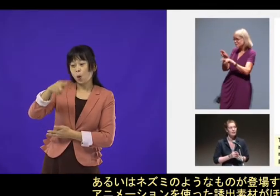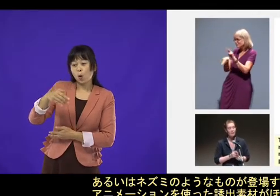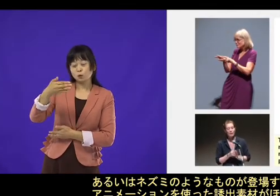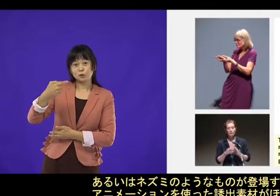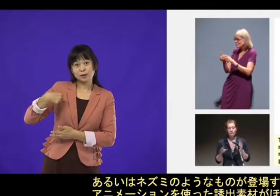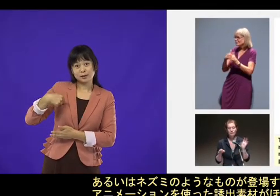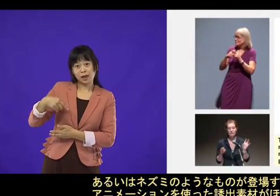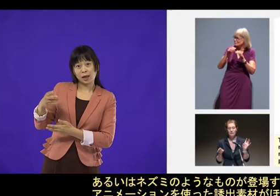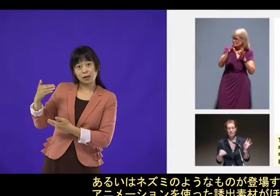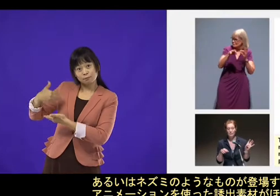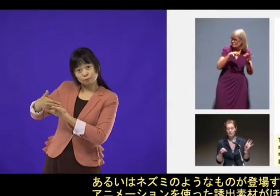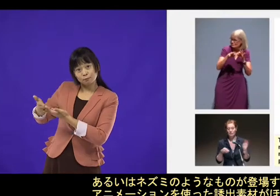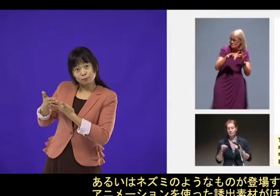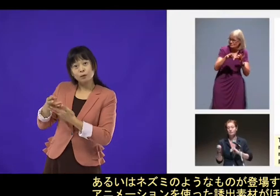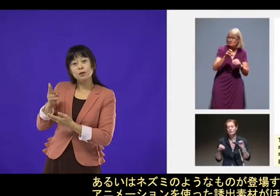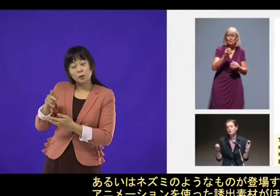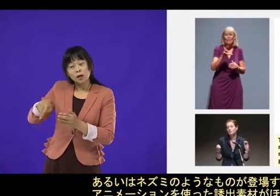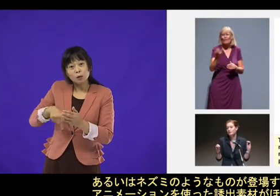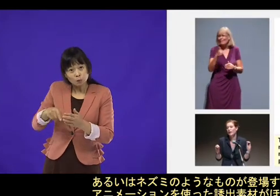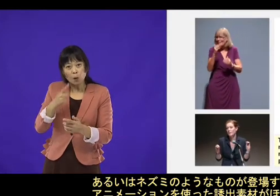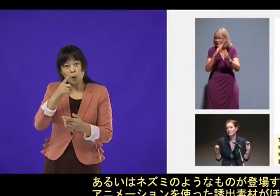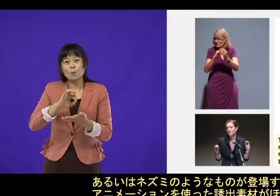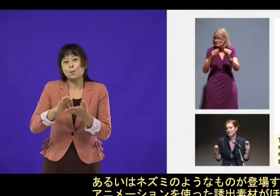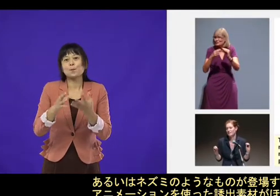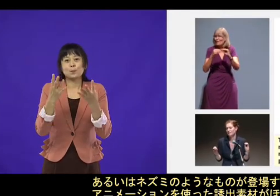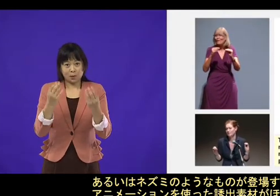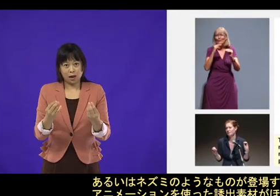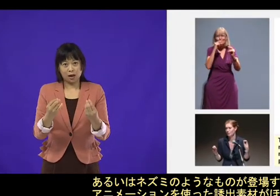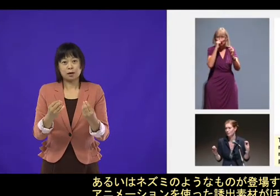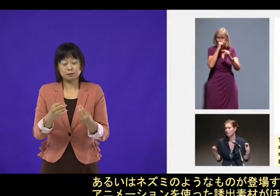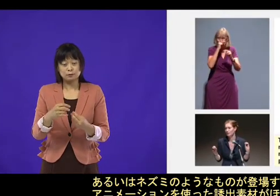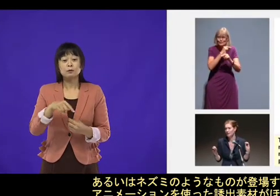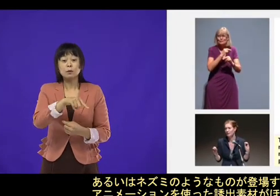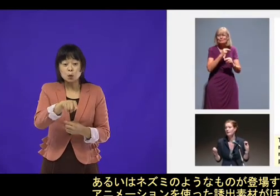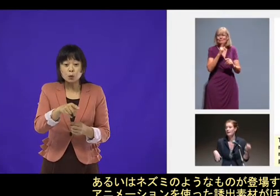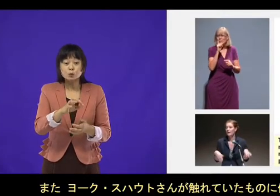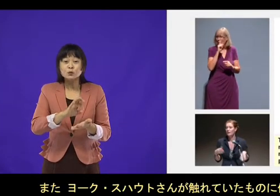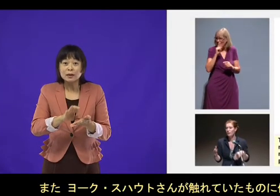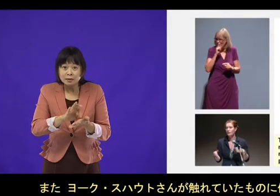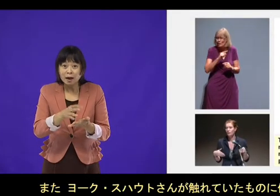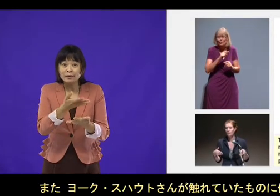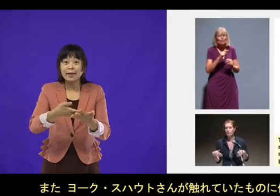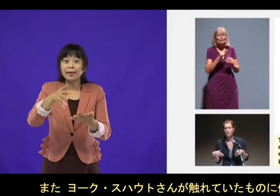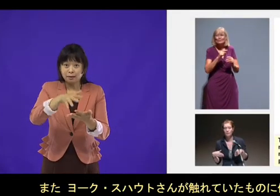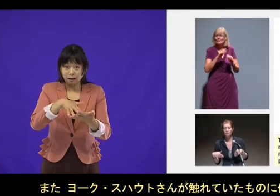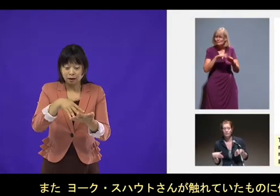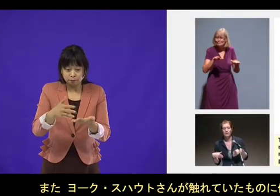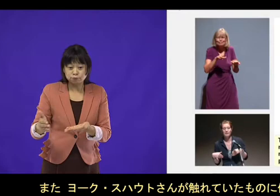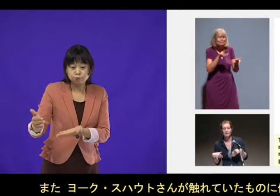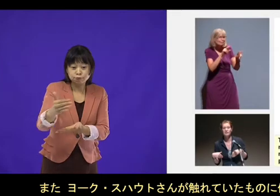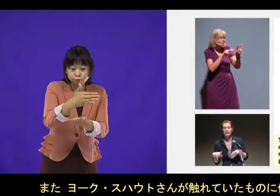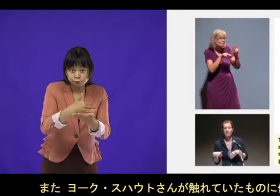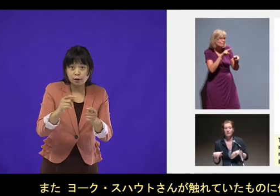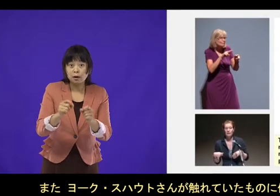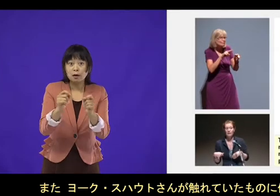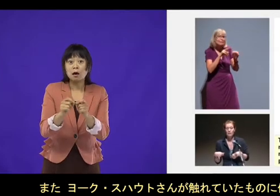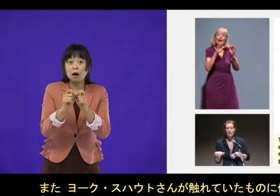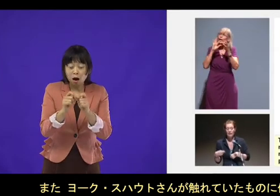with the mouse, with a sort of cartoon-type illustration materials mostly. And then also more similar